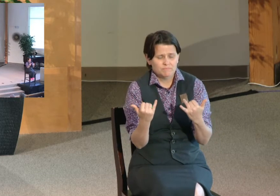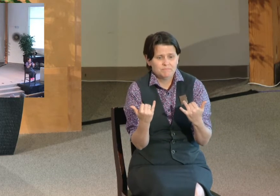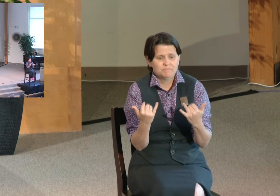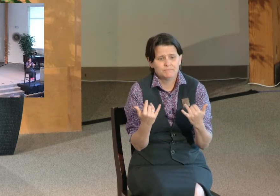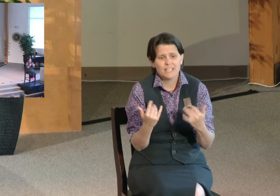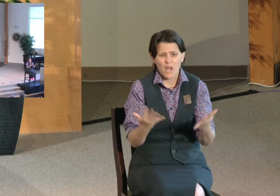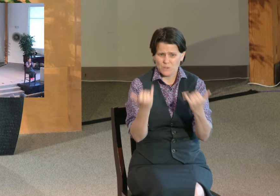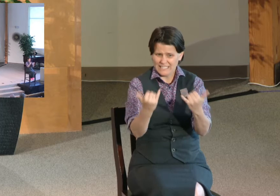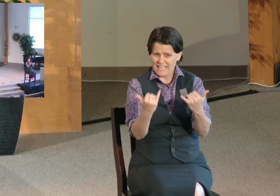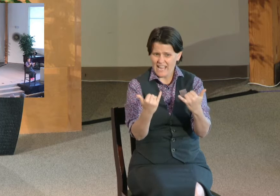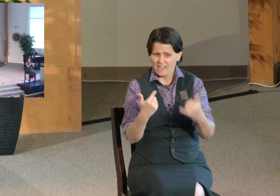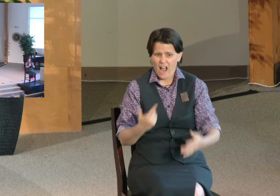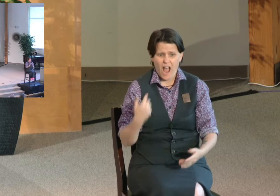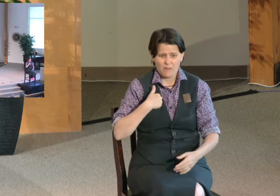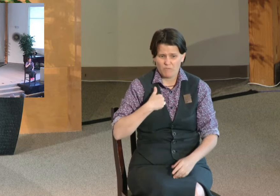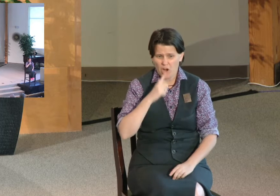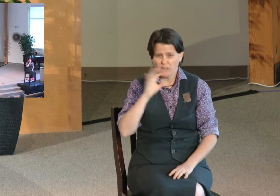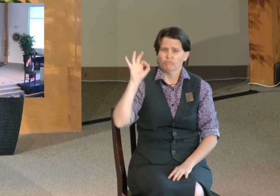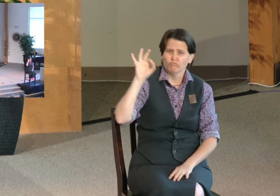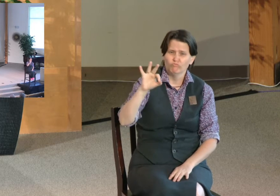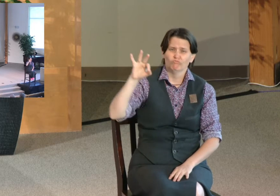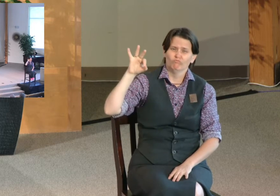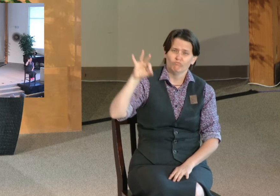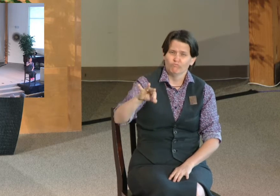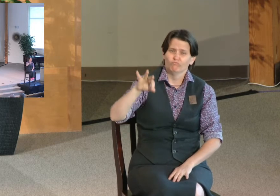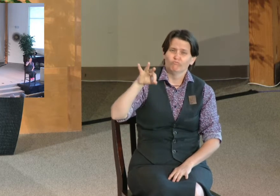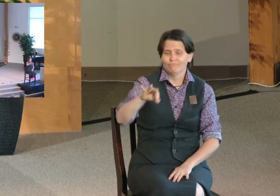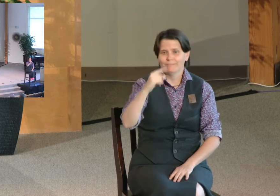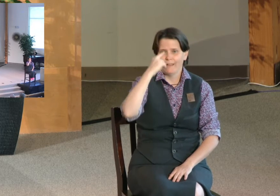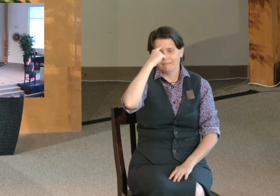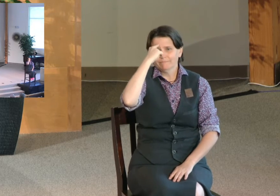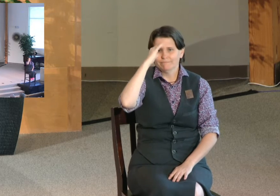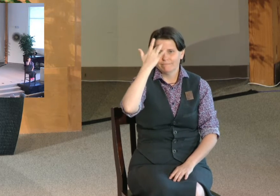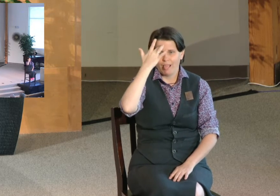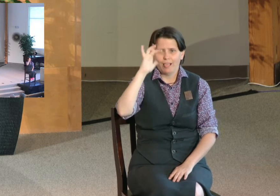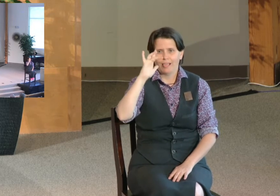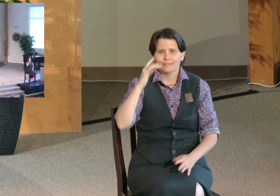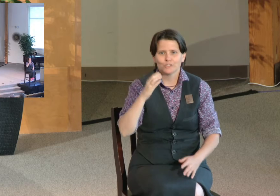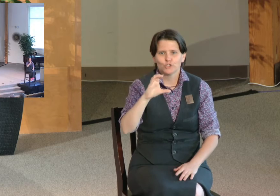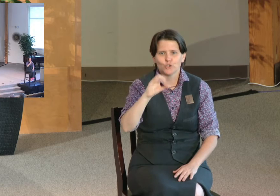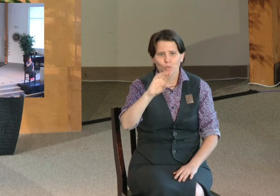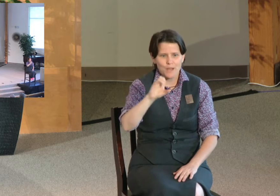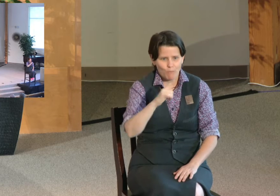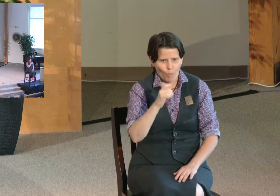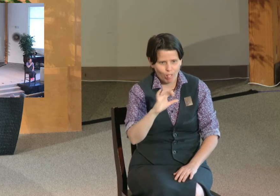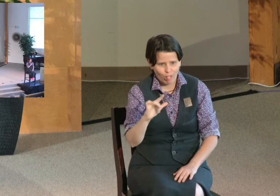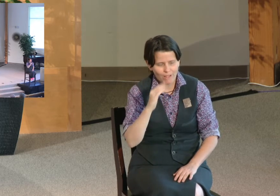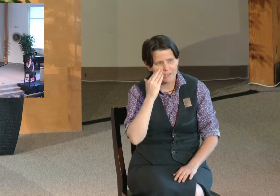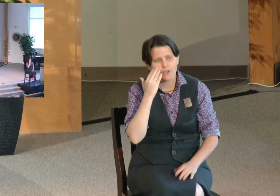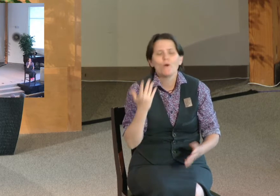is because I think that in understanding this masculine energy, it gives people hope.